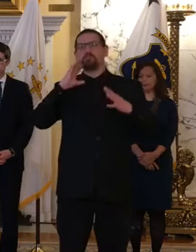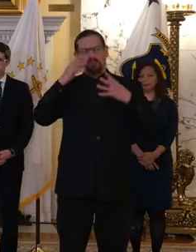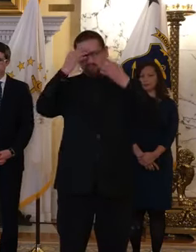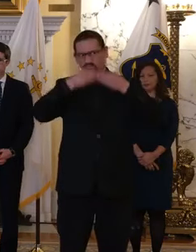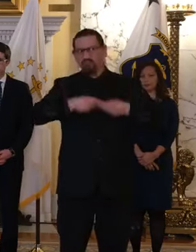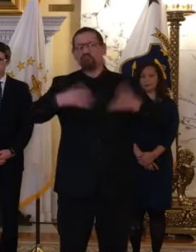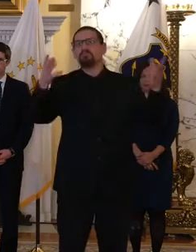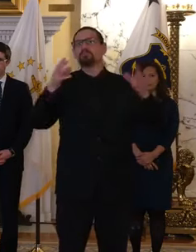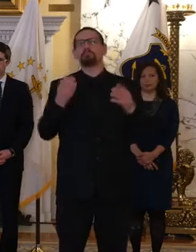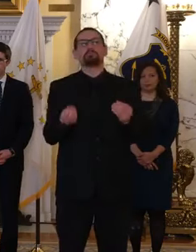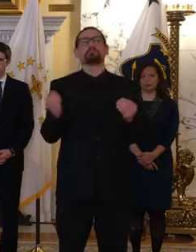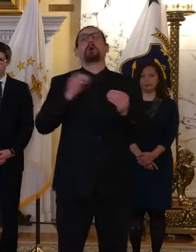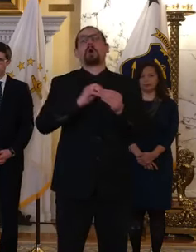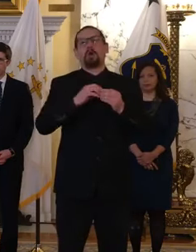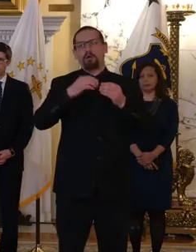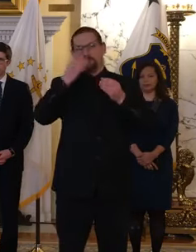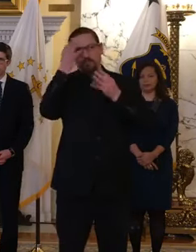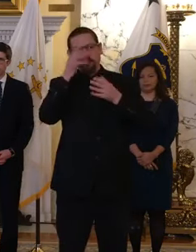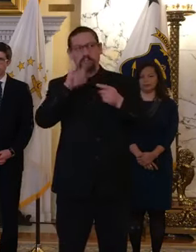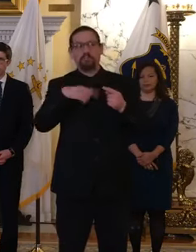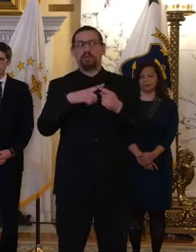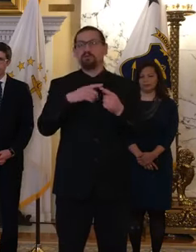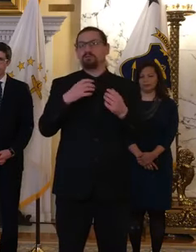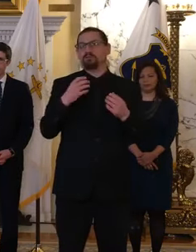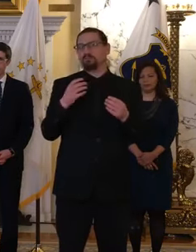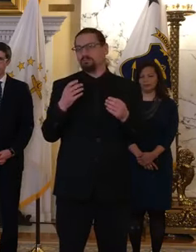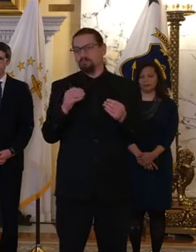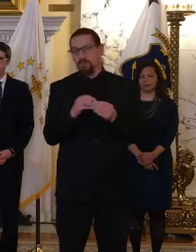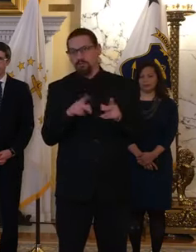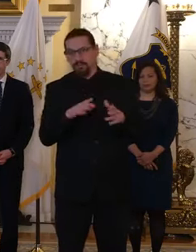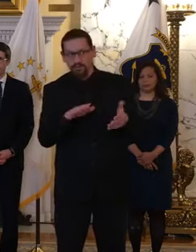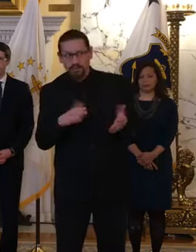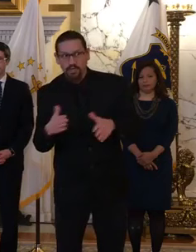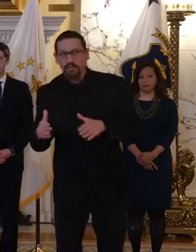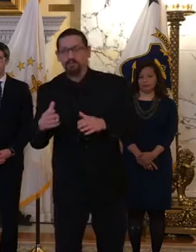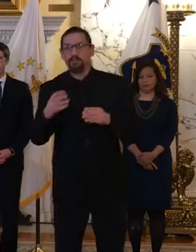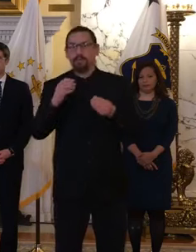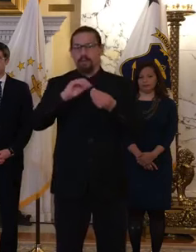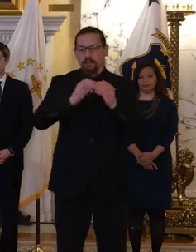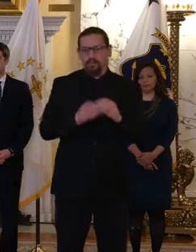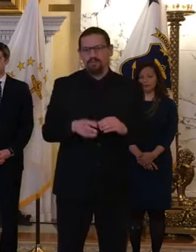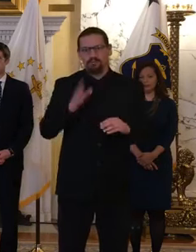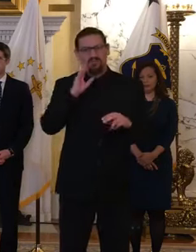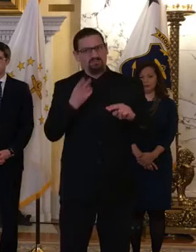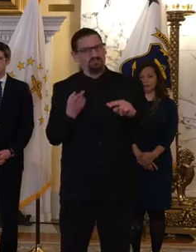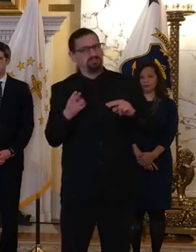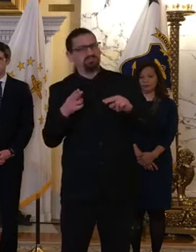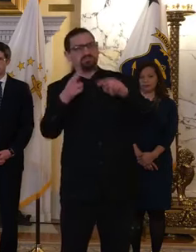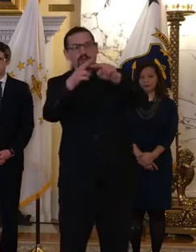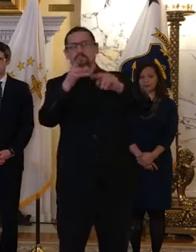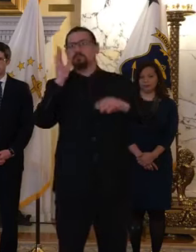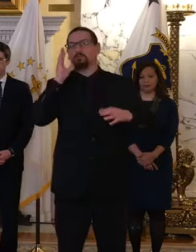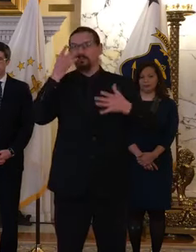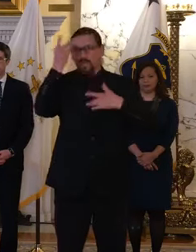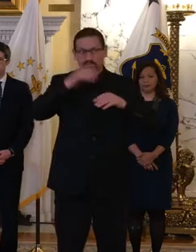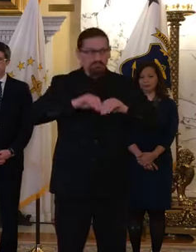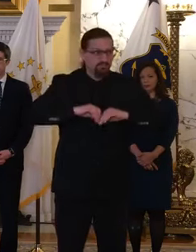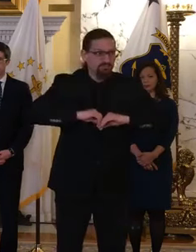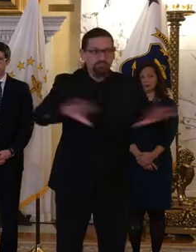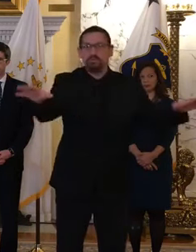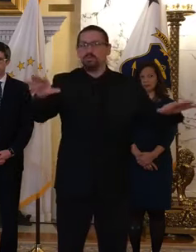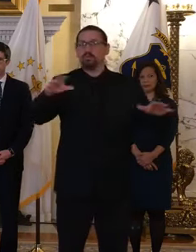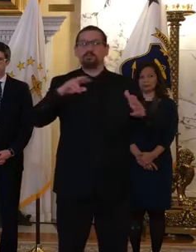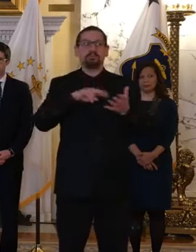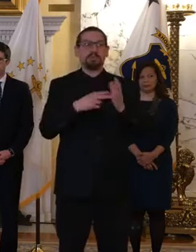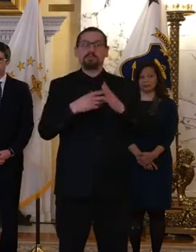everybody can do in order to help us out and slow down the spread is to stay home if you are sick,